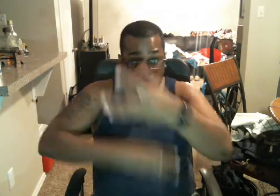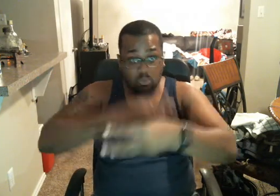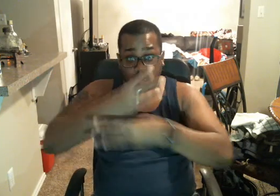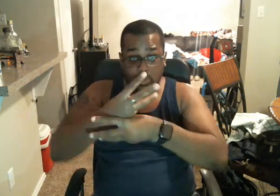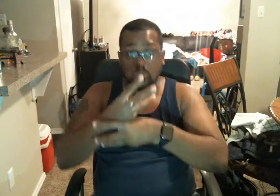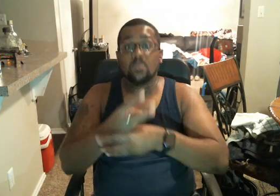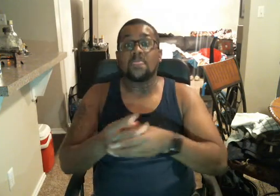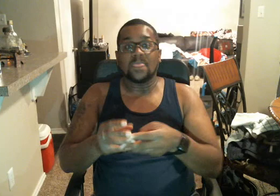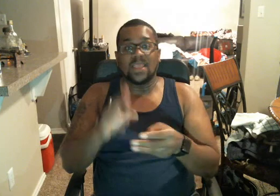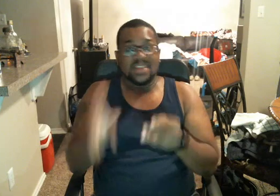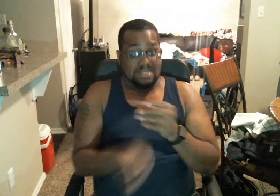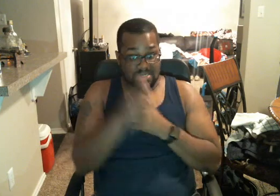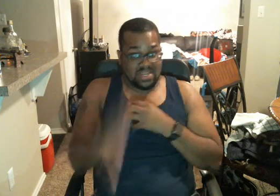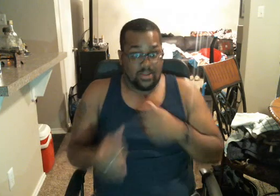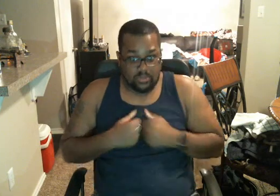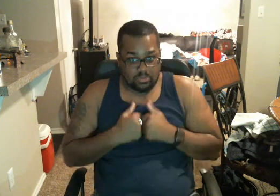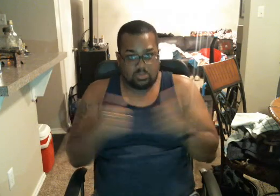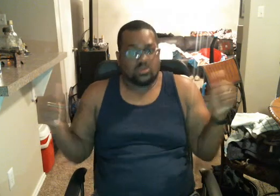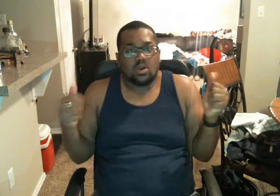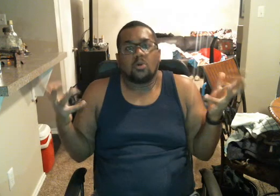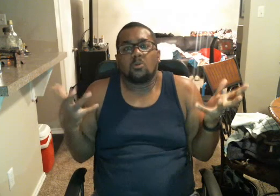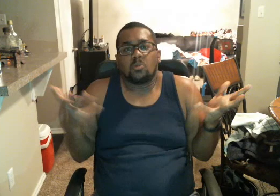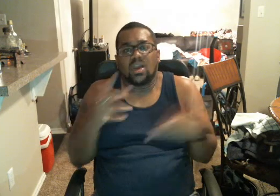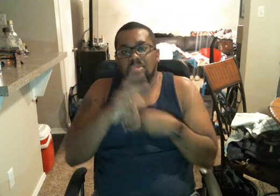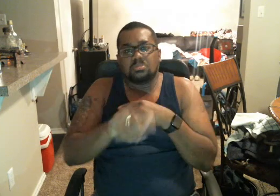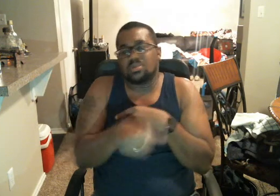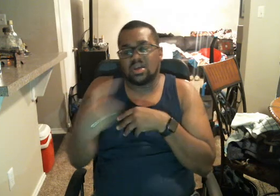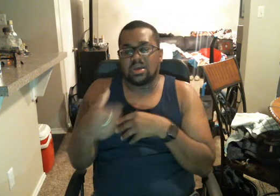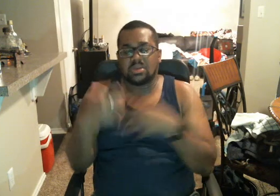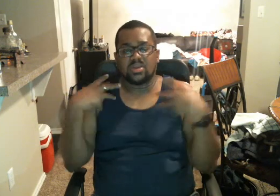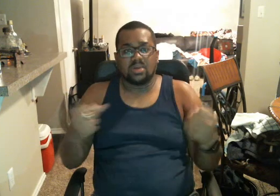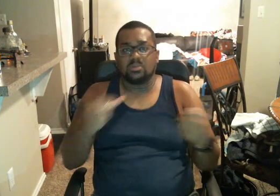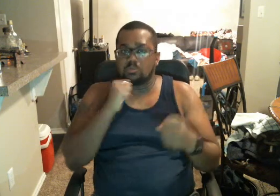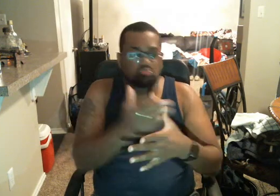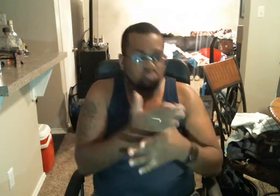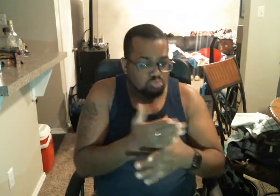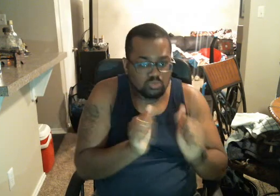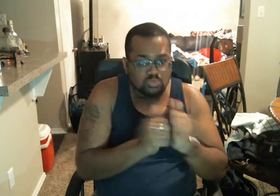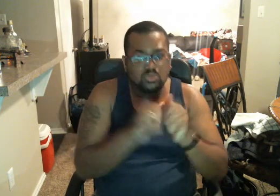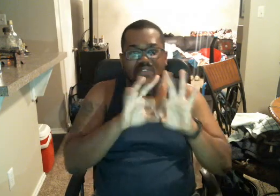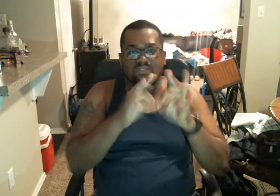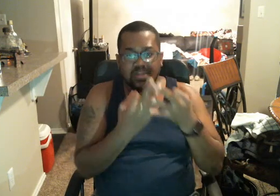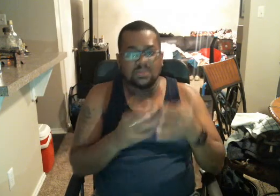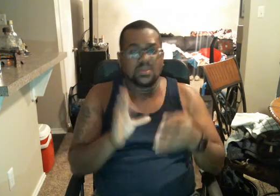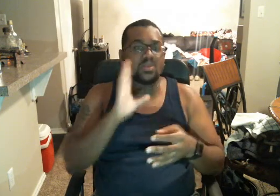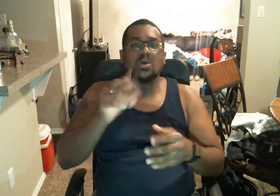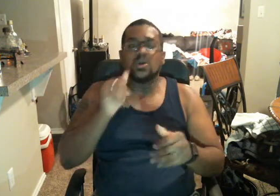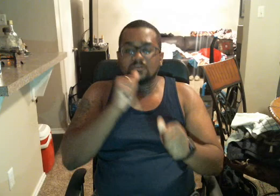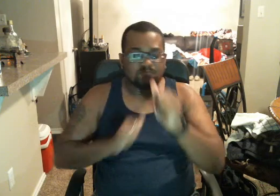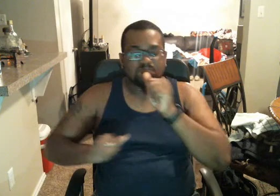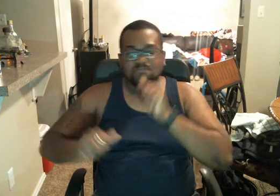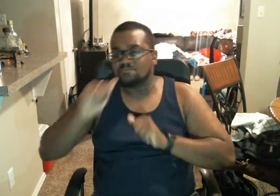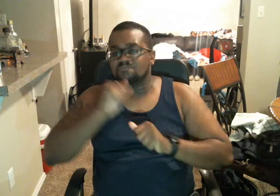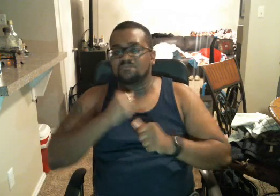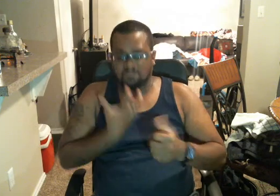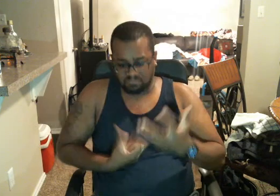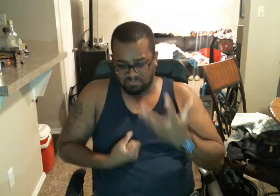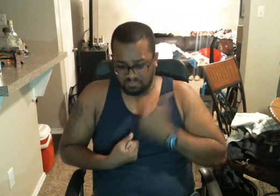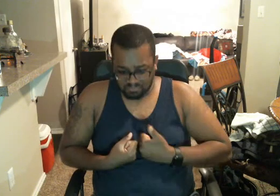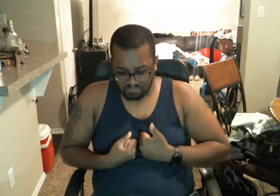will never tell anyone about it, will not go for help, will not share with their family. They will live in pain and suffer. My words to you